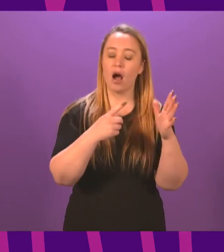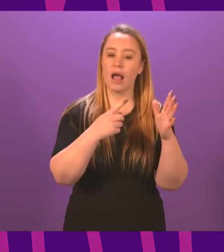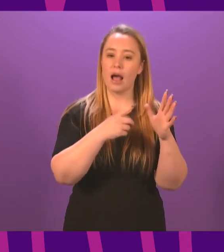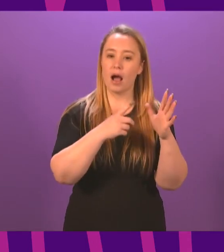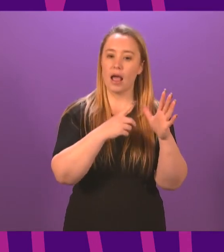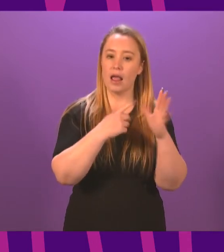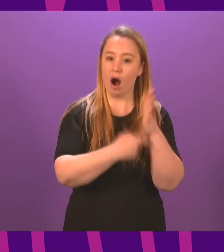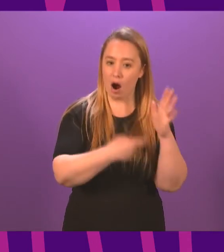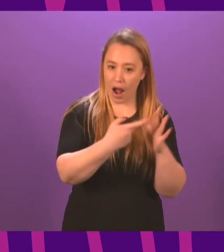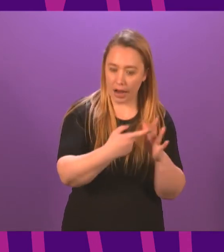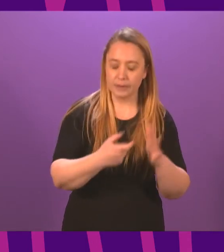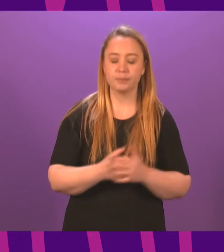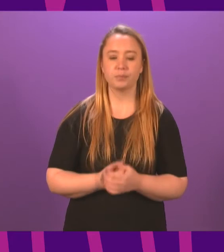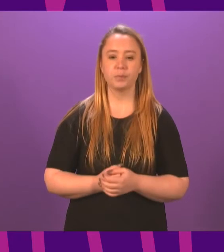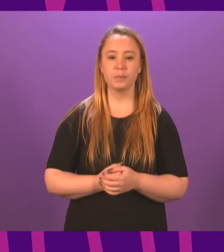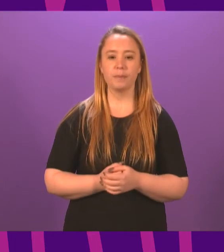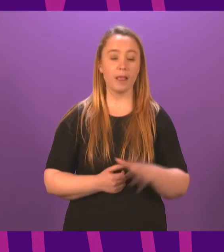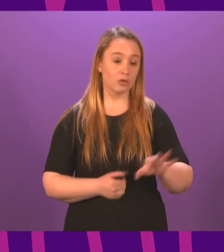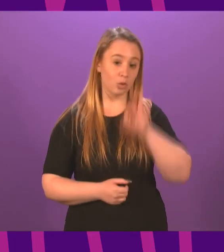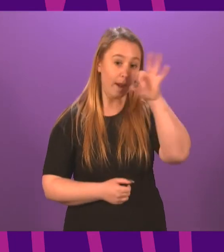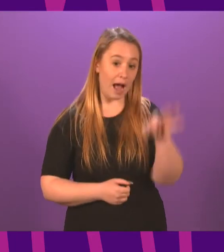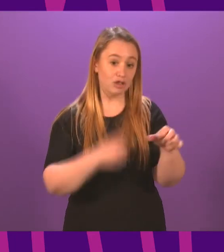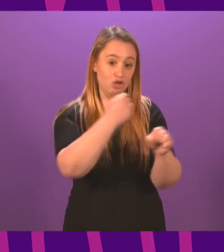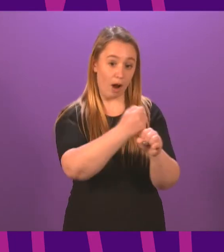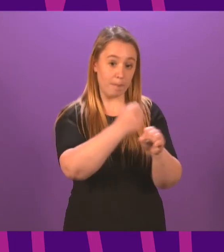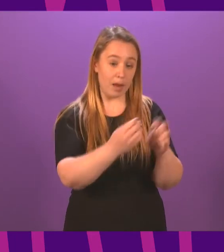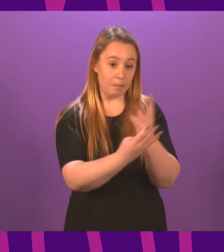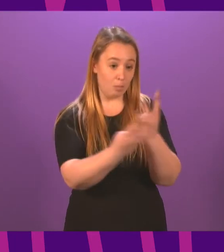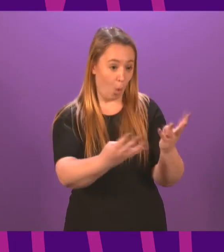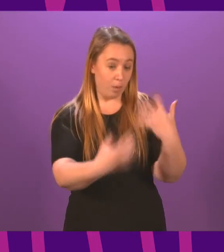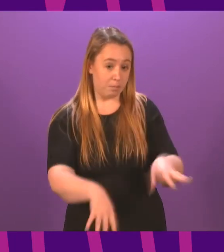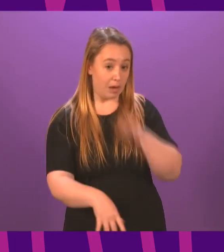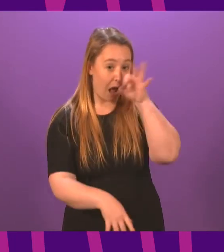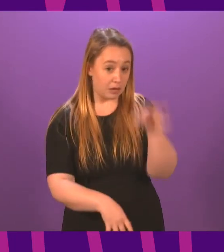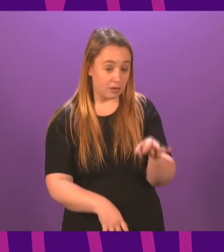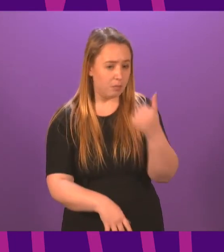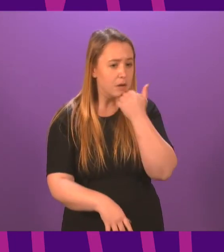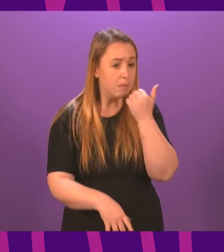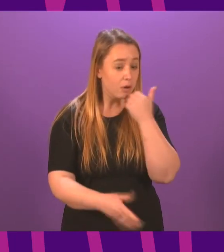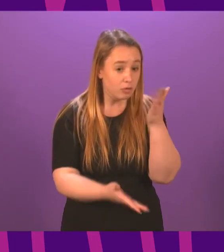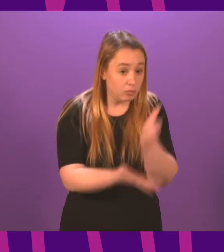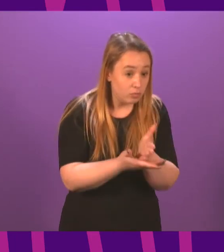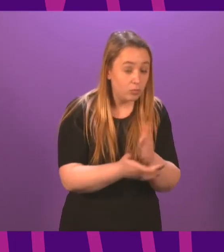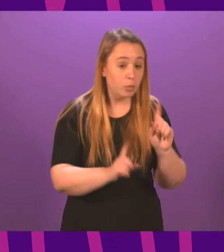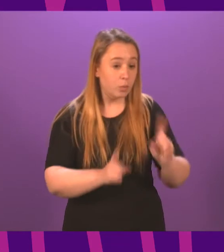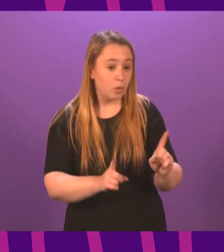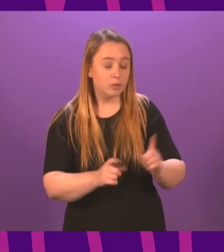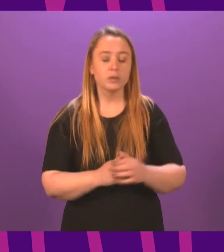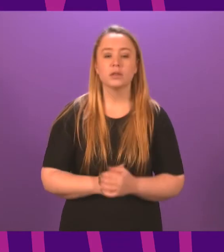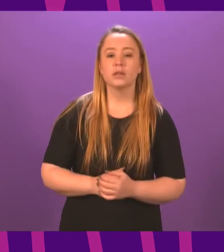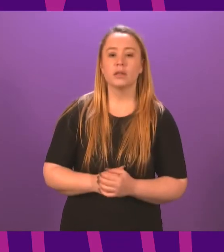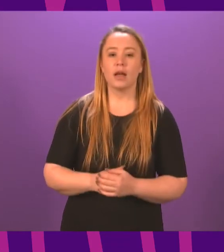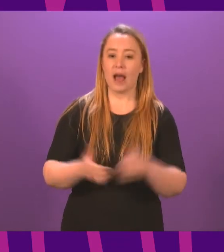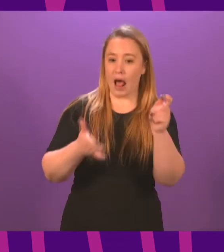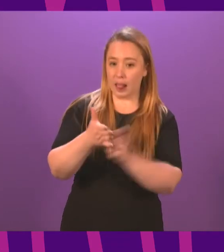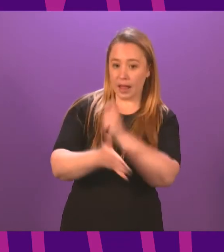This very question was put to NHS Grampian Board members and clinicians at our regular elected representative